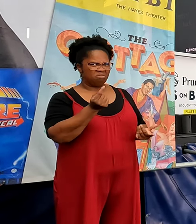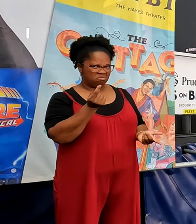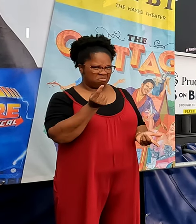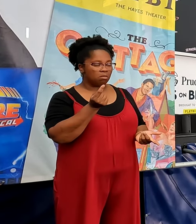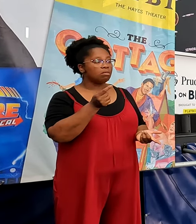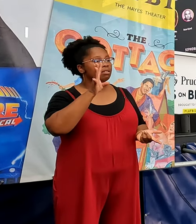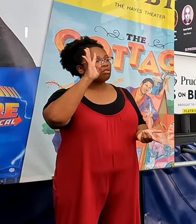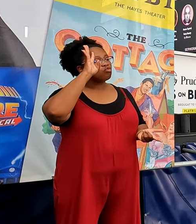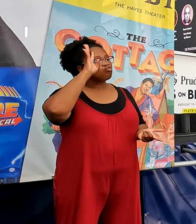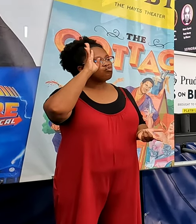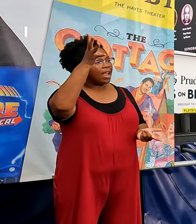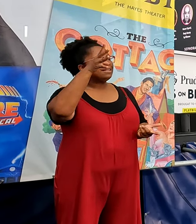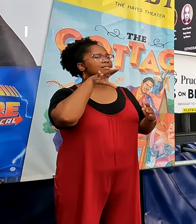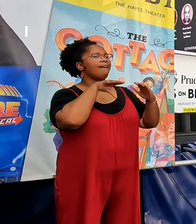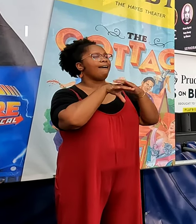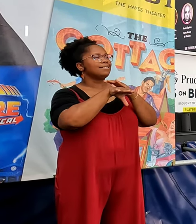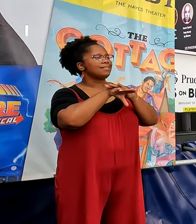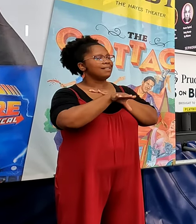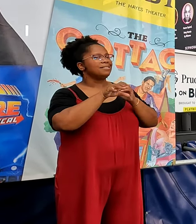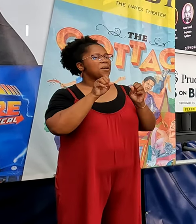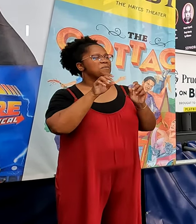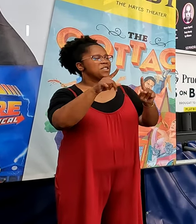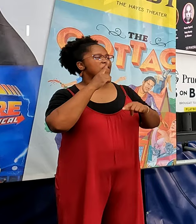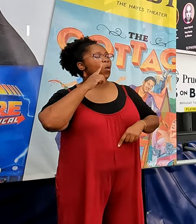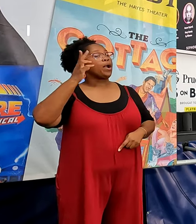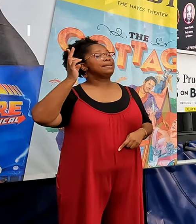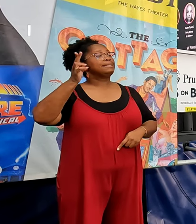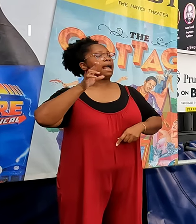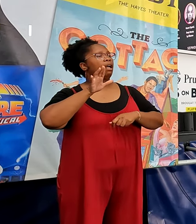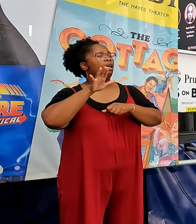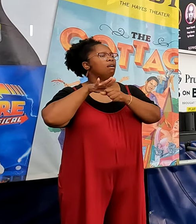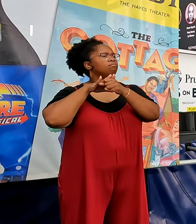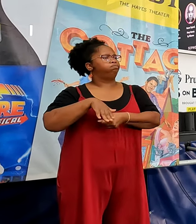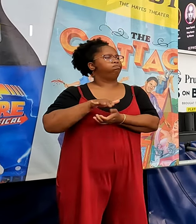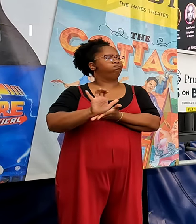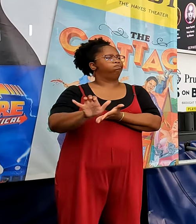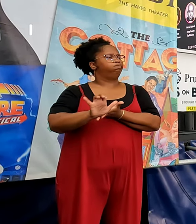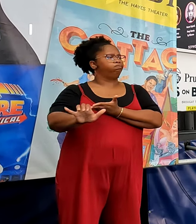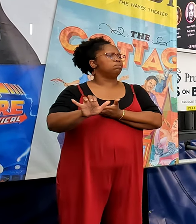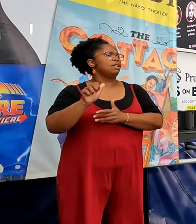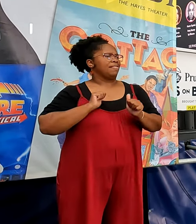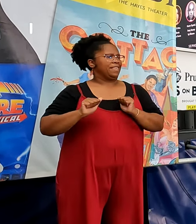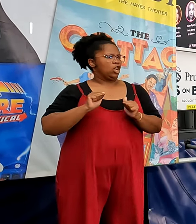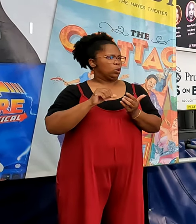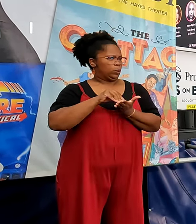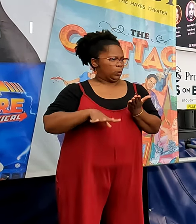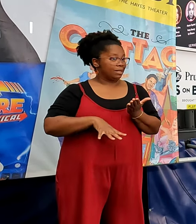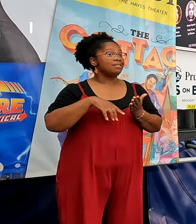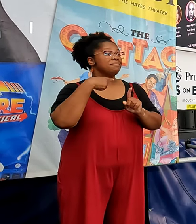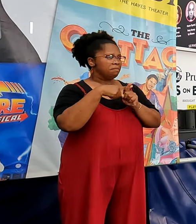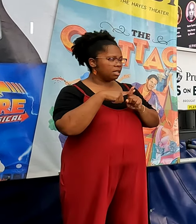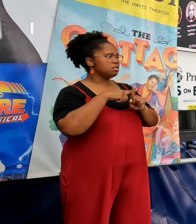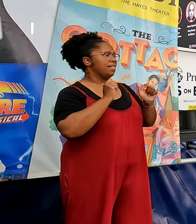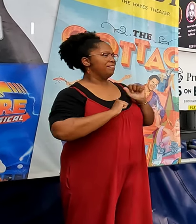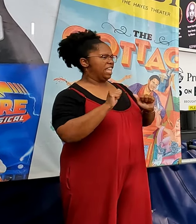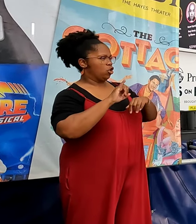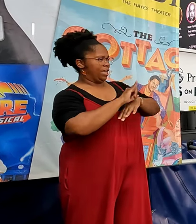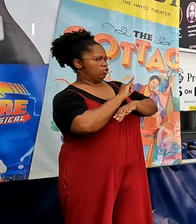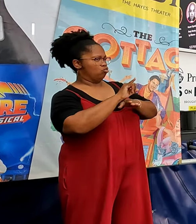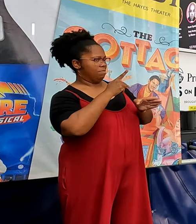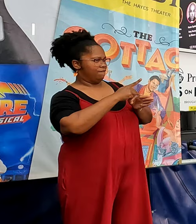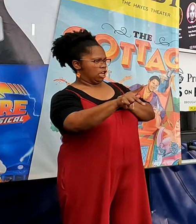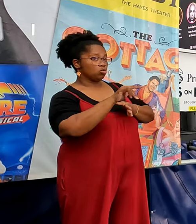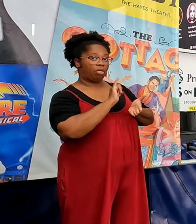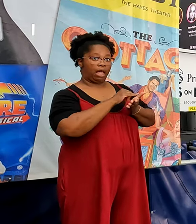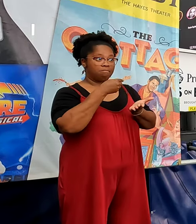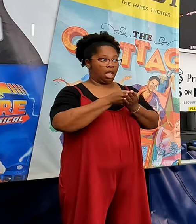that creates access and opportunities for historically marginalized theatre students and theatre industry professionals. This donation